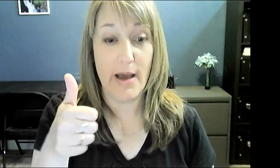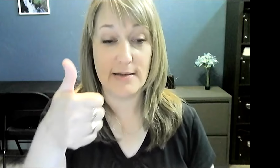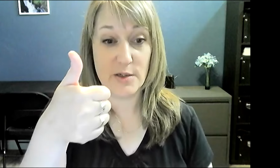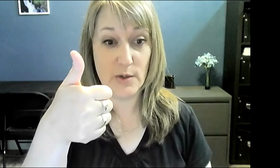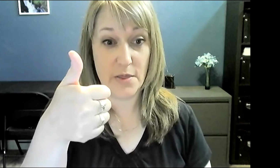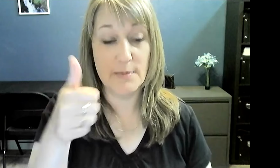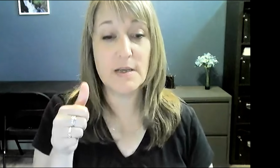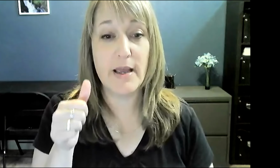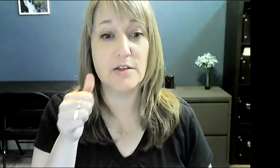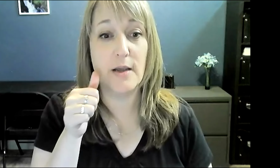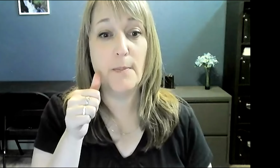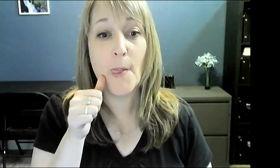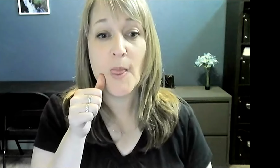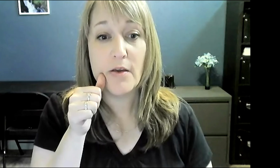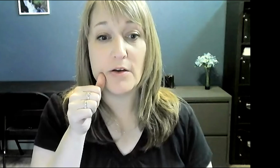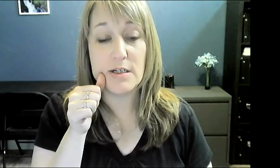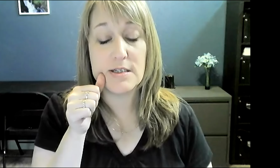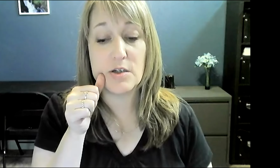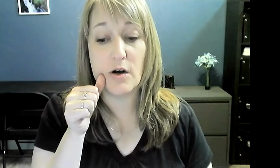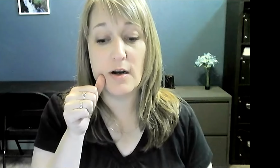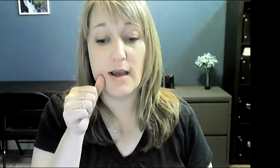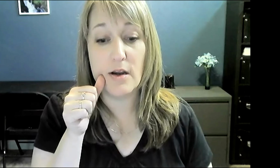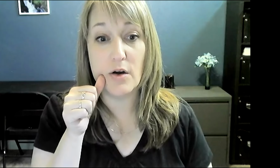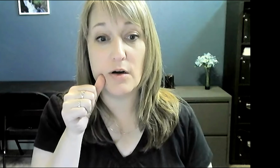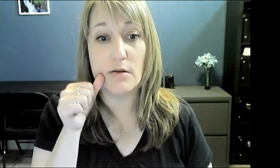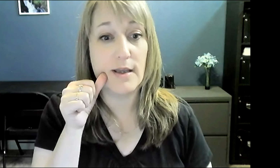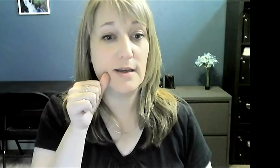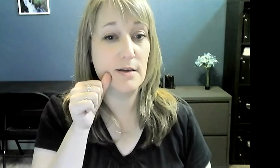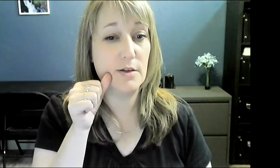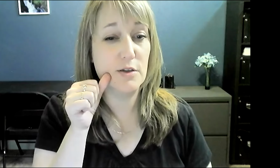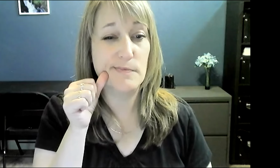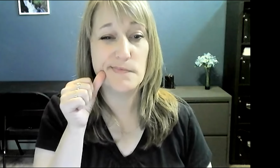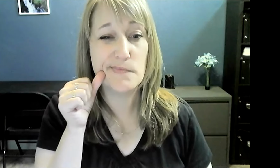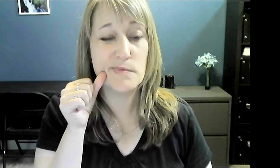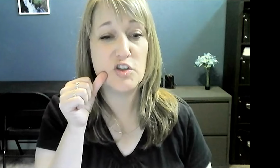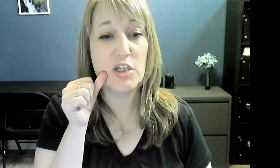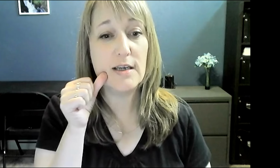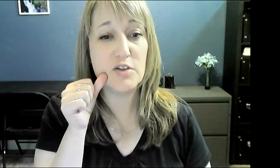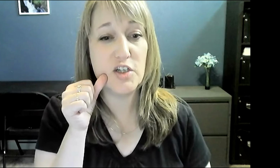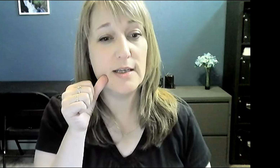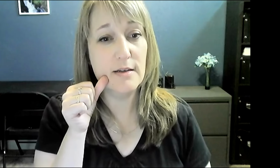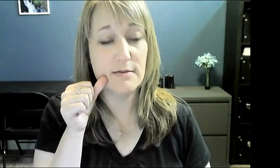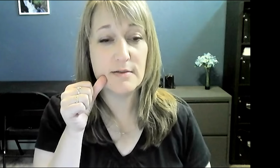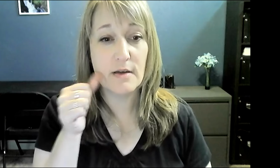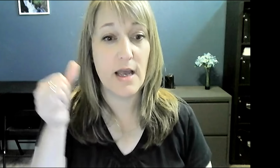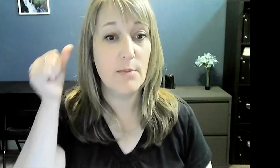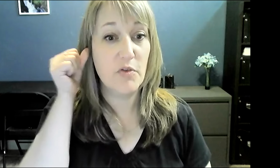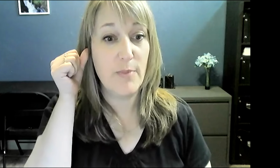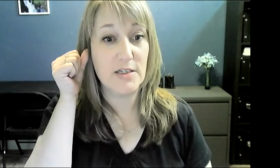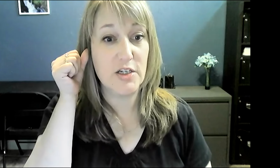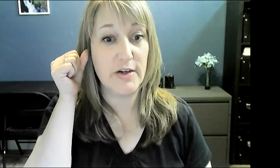past. So you want a thumbs up hand shape. You're going to start at your cheek, chin, and move back to your